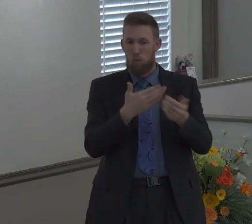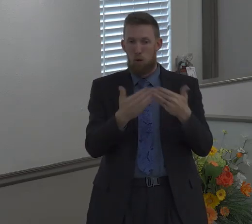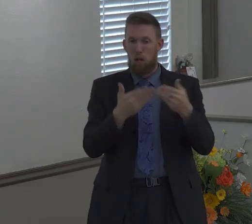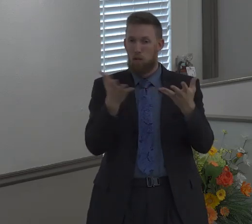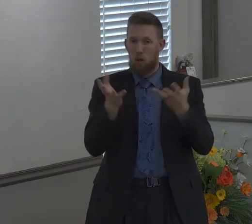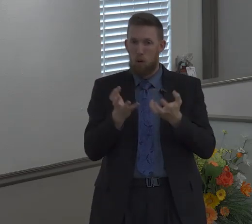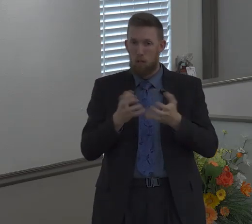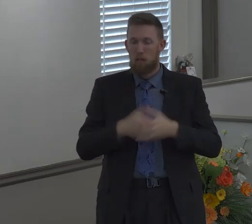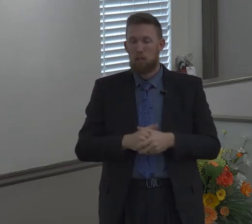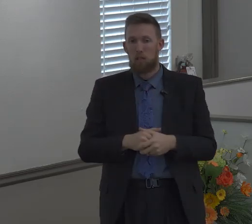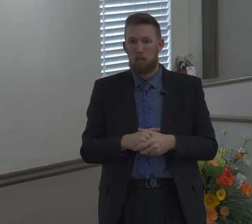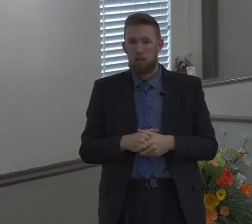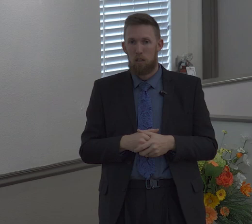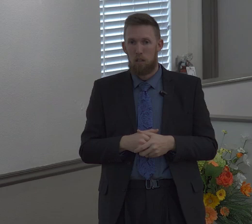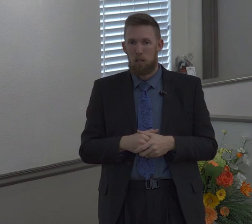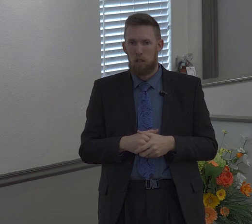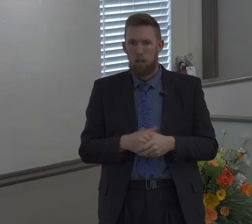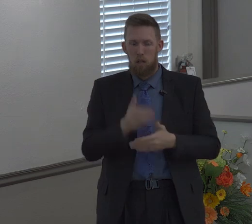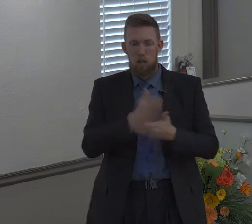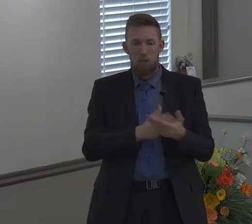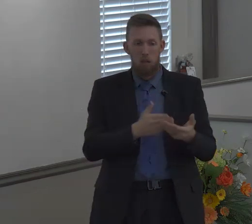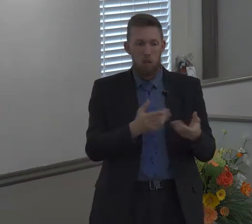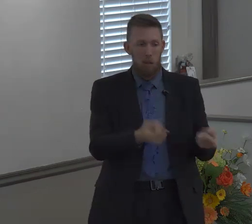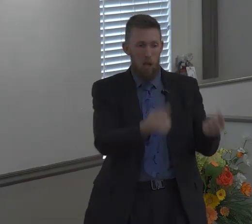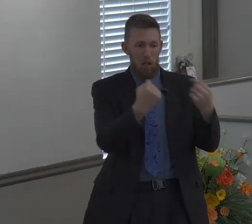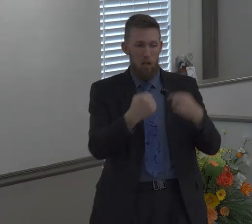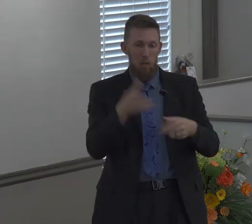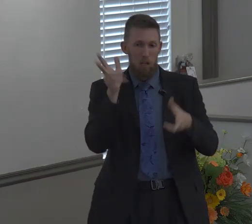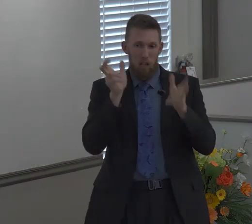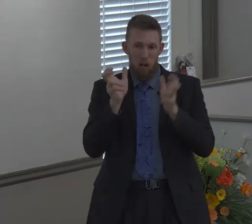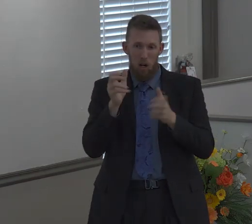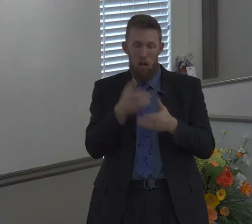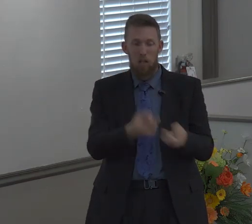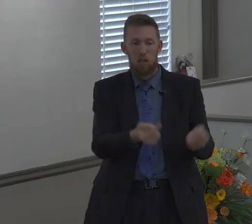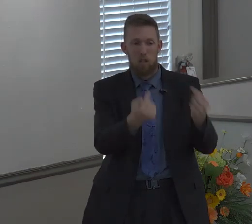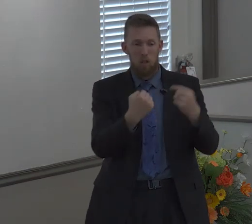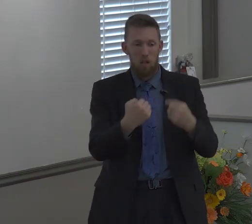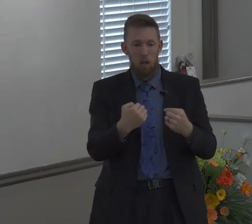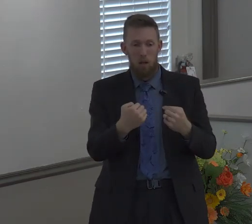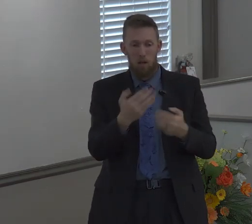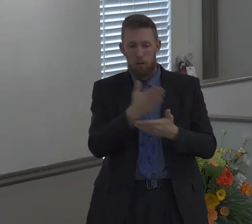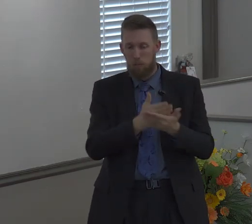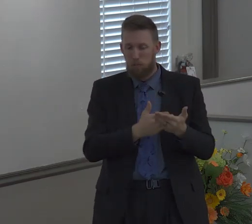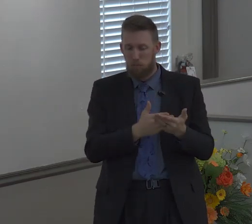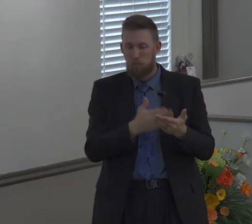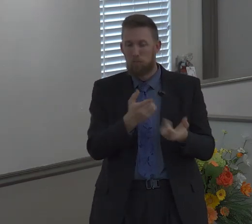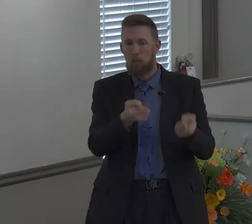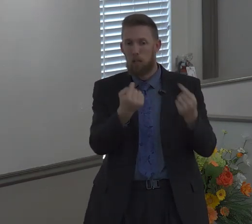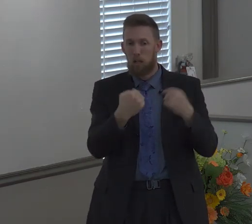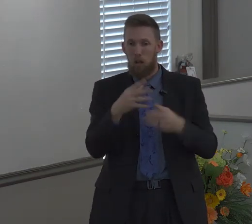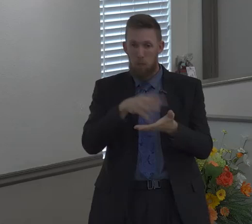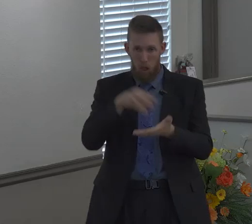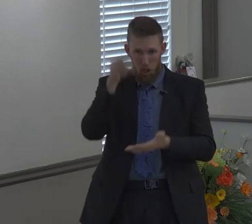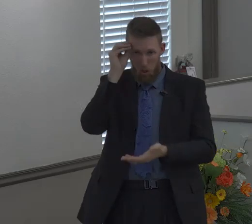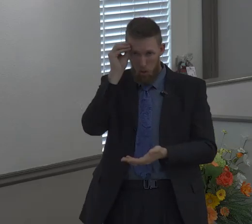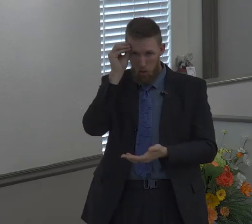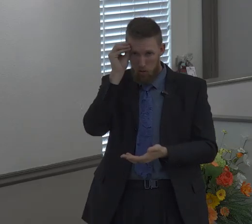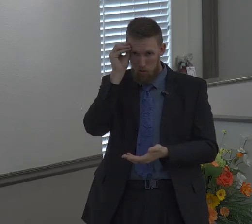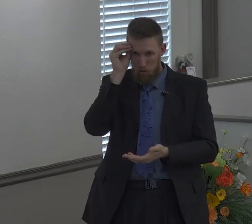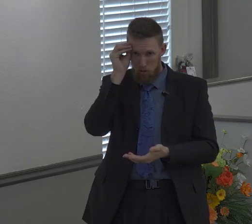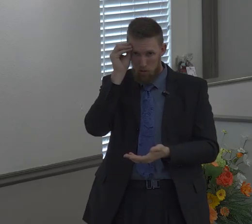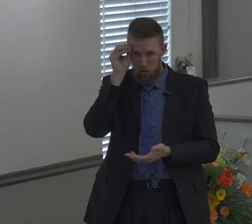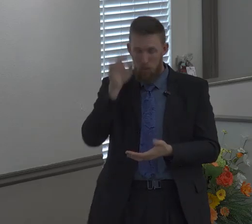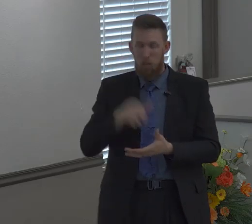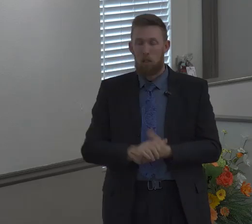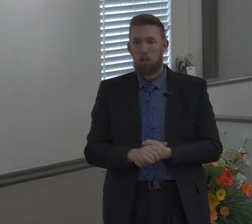Having itching ears. Some come to hear, some come to learn. Some come to hear